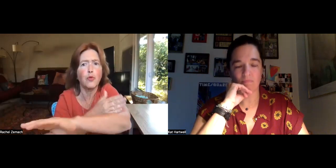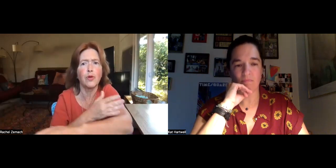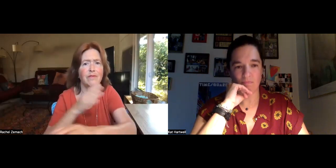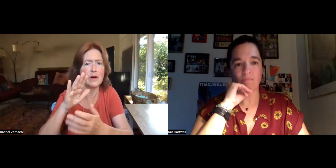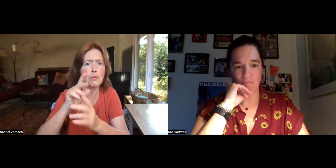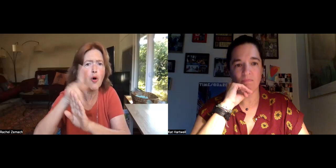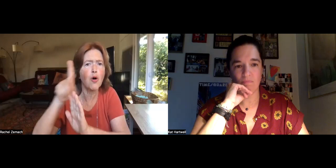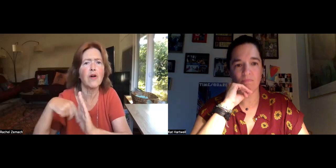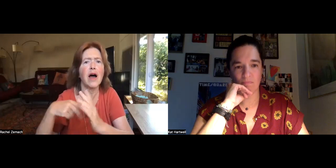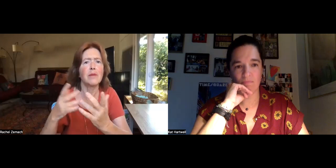improve the program.